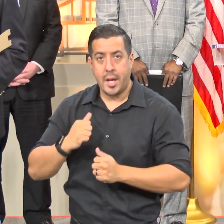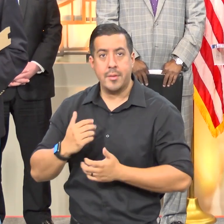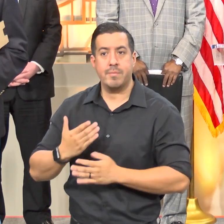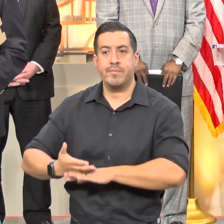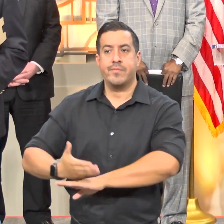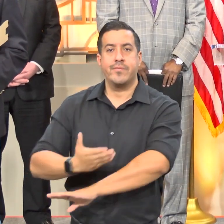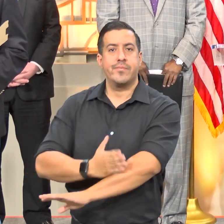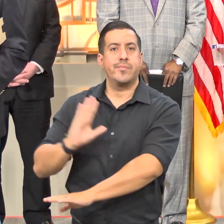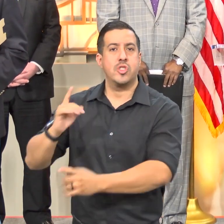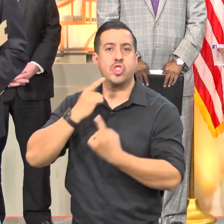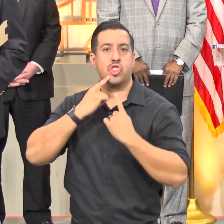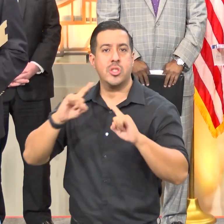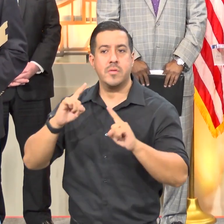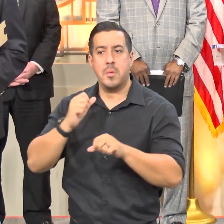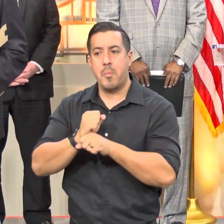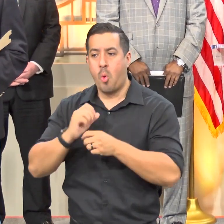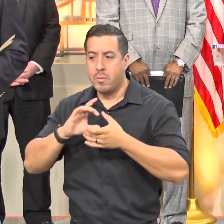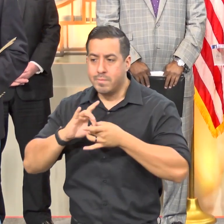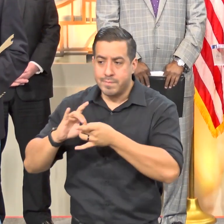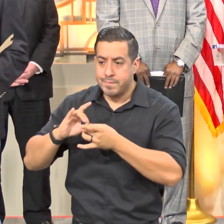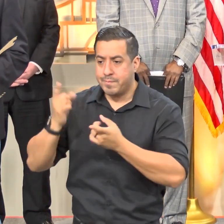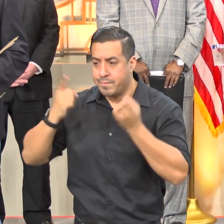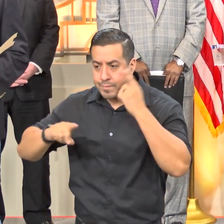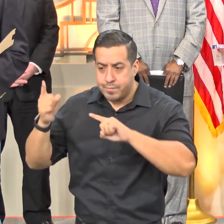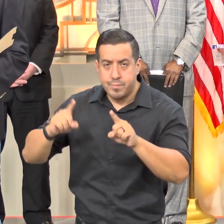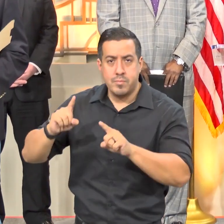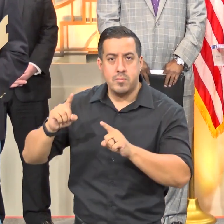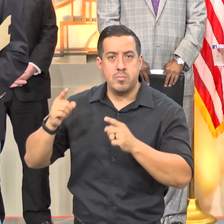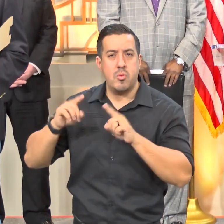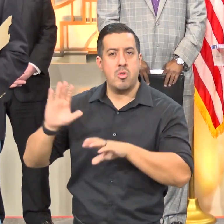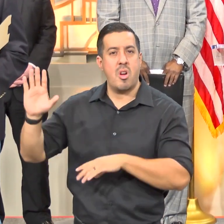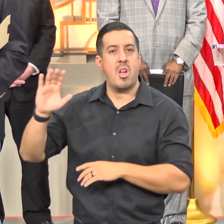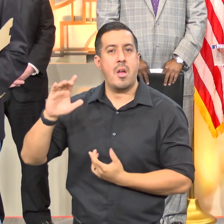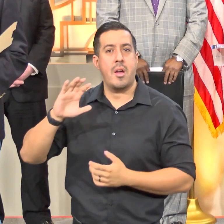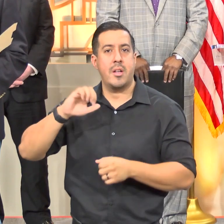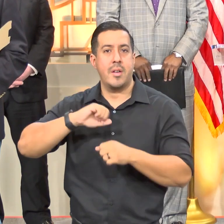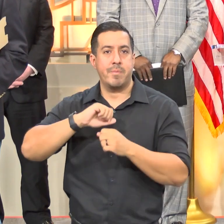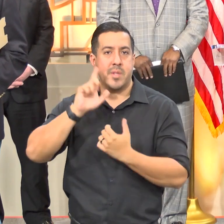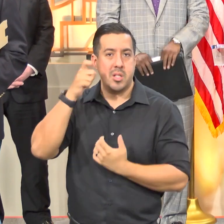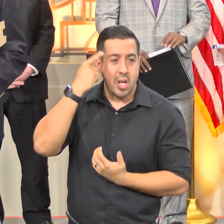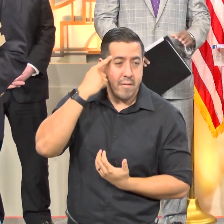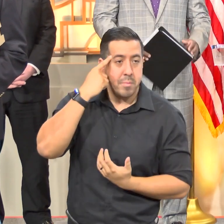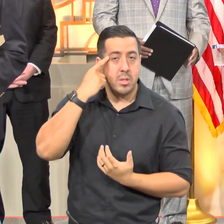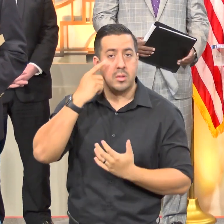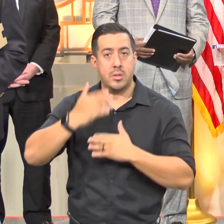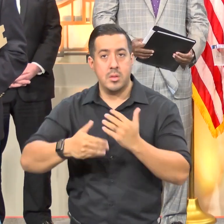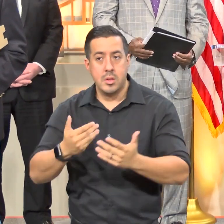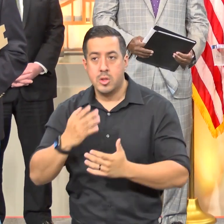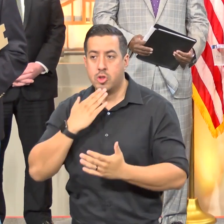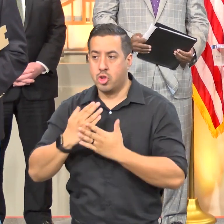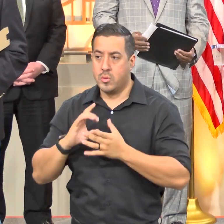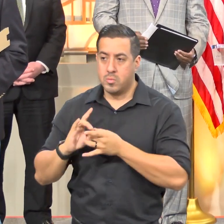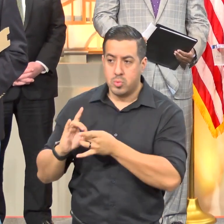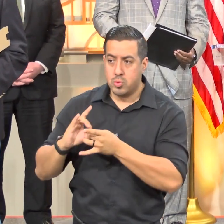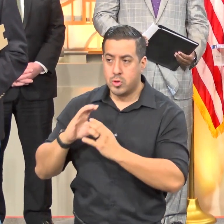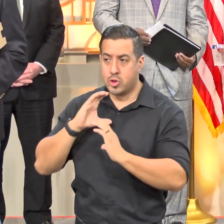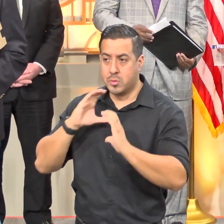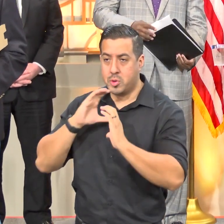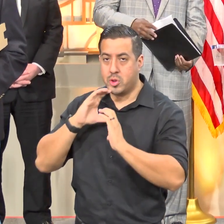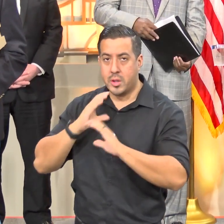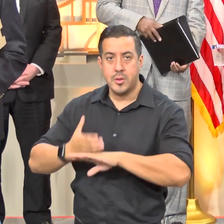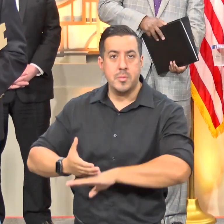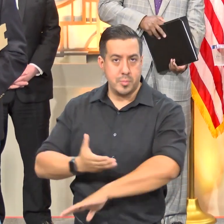achievements by working more collaboratively through our governmental processes, permitting, coordination, and